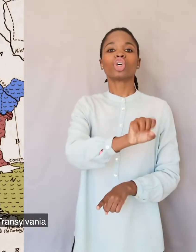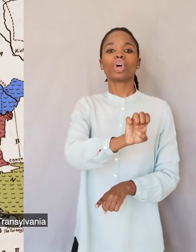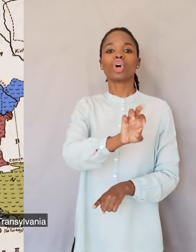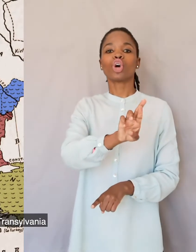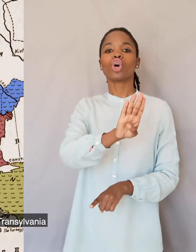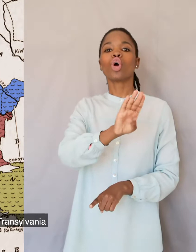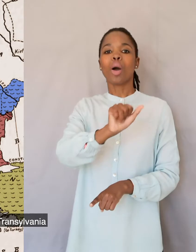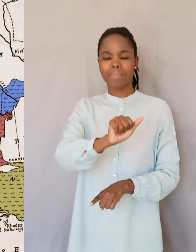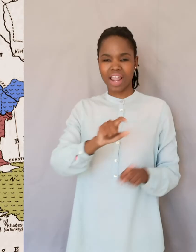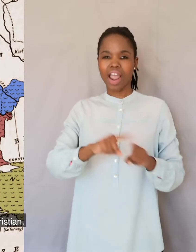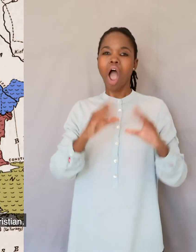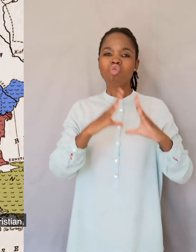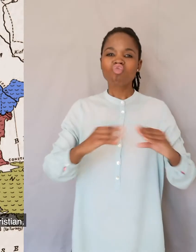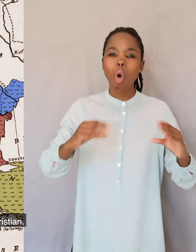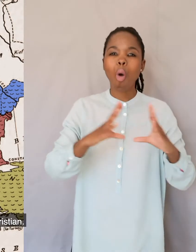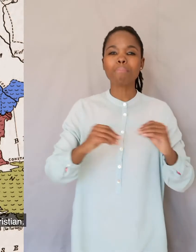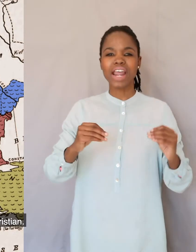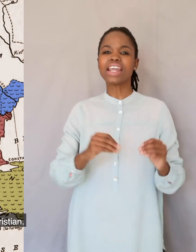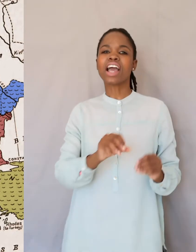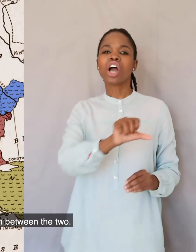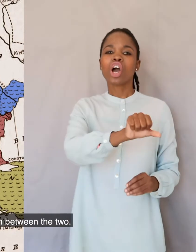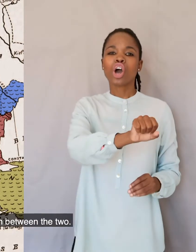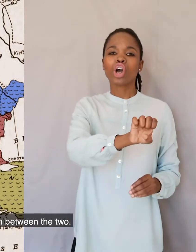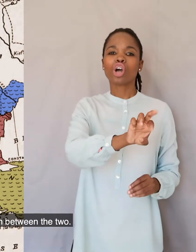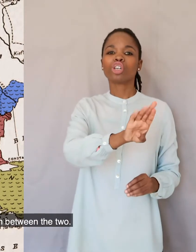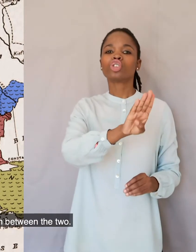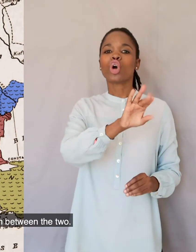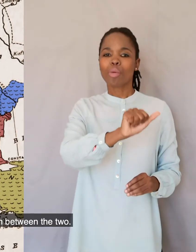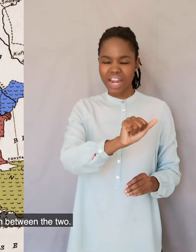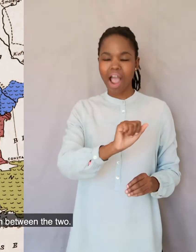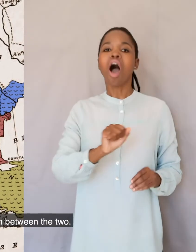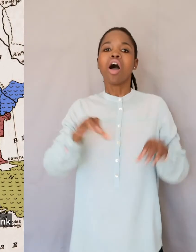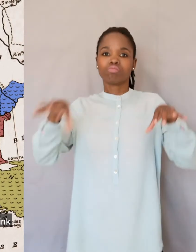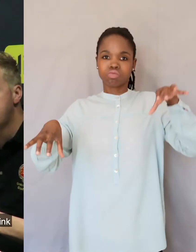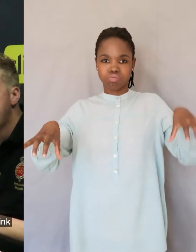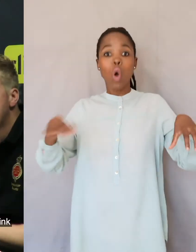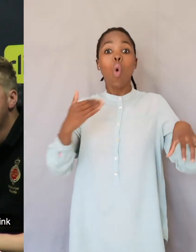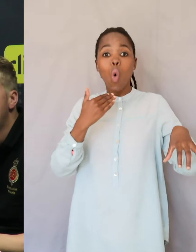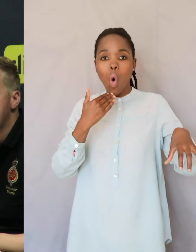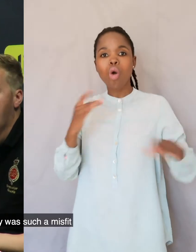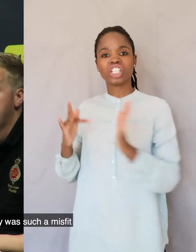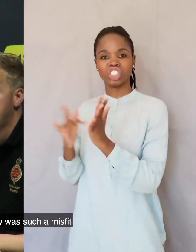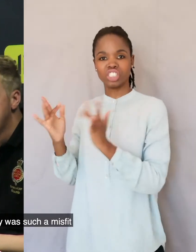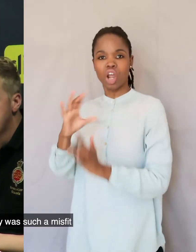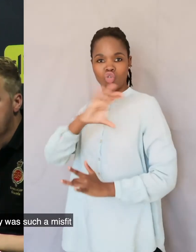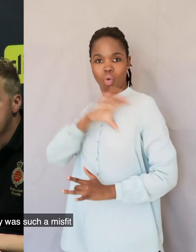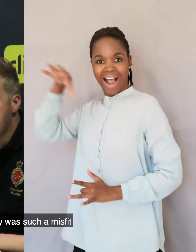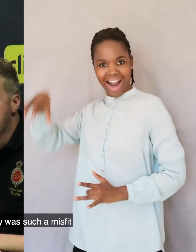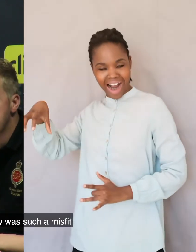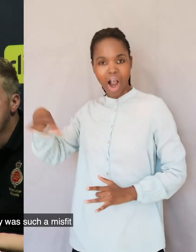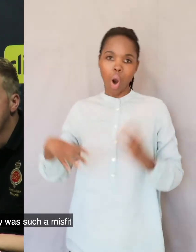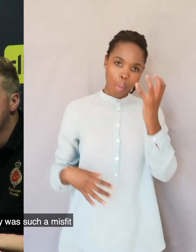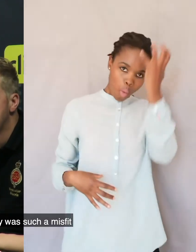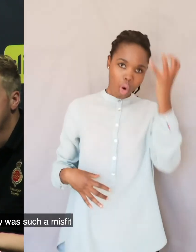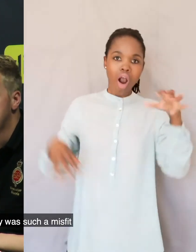Romanian, Transylvanian population was Christian. There was this constant tension between the two. And in fact, I think one of the reasons why this guy